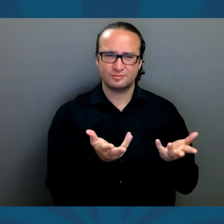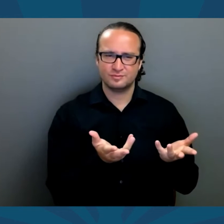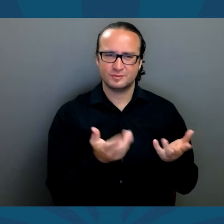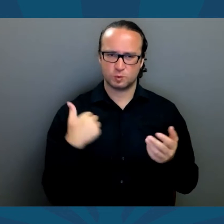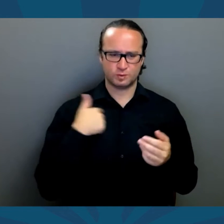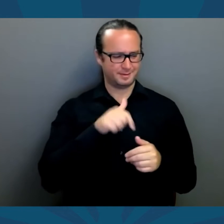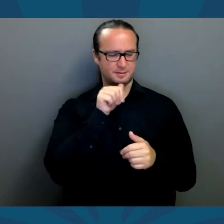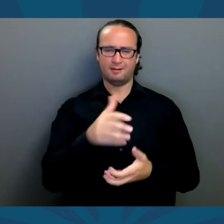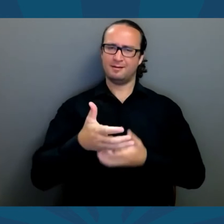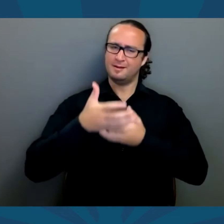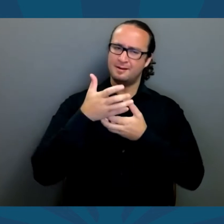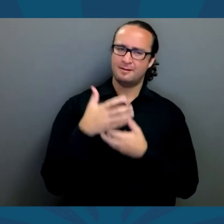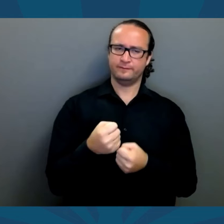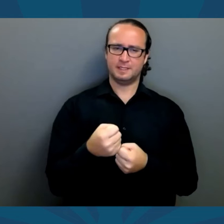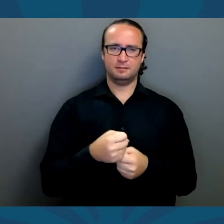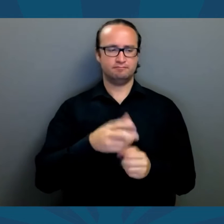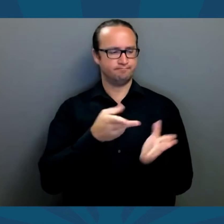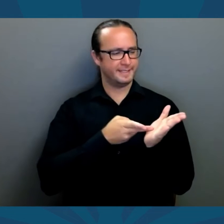And we're not confident in the integrity of our elections.